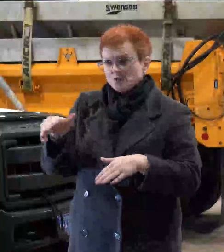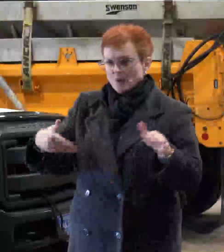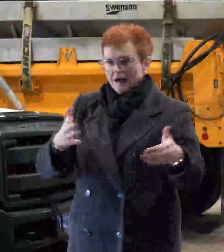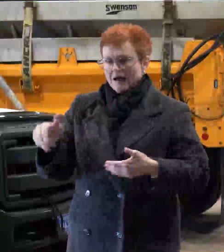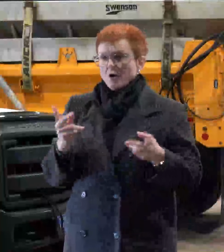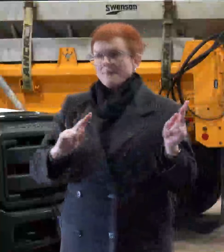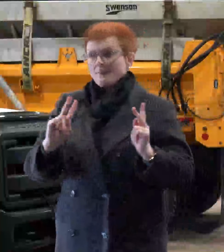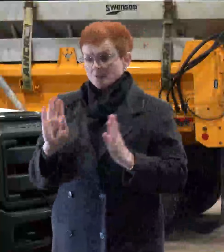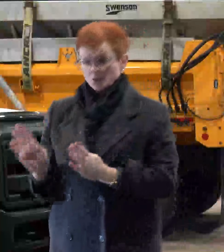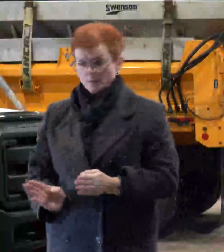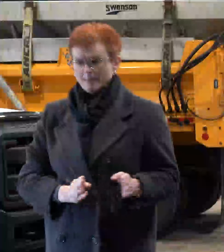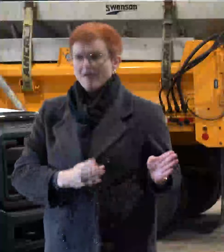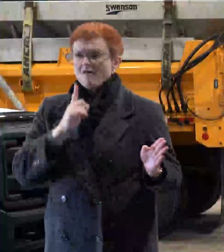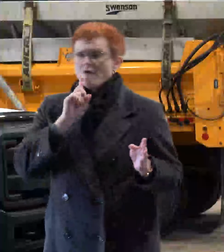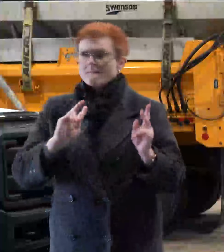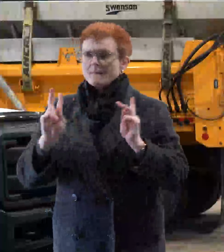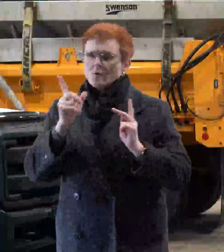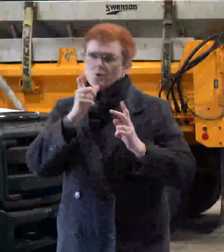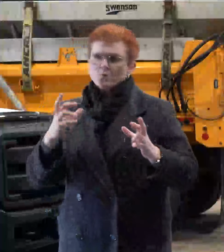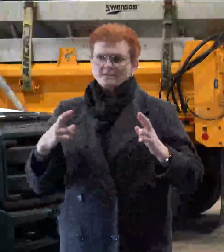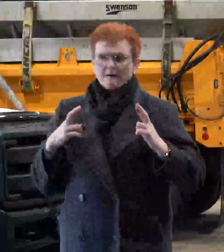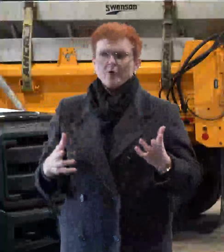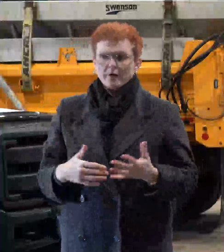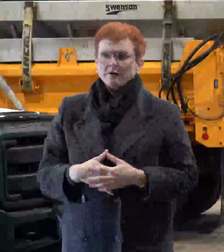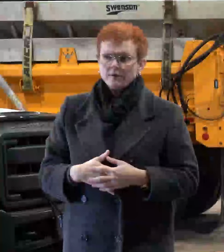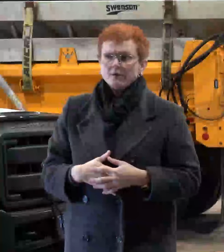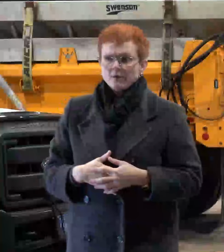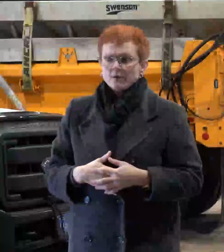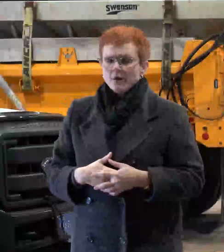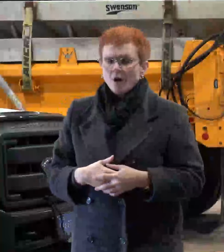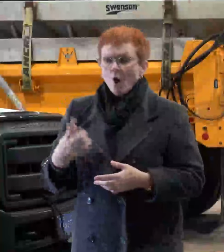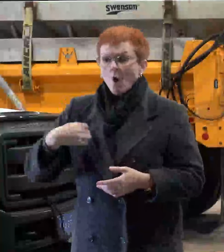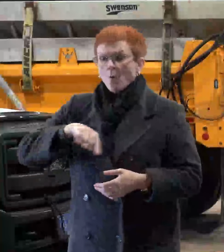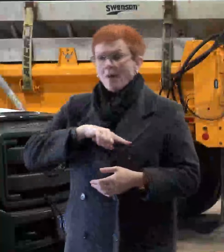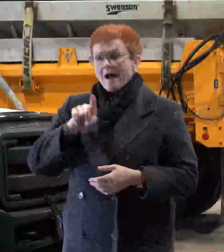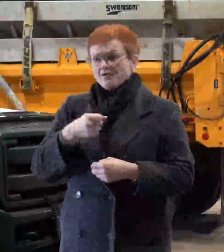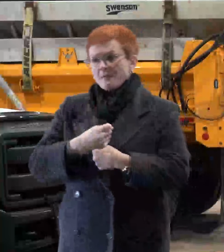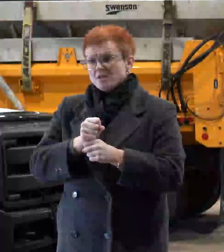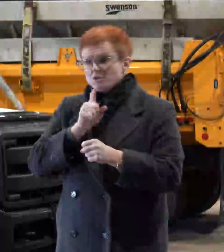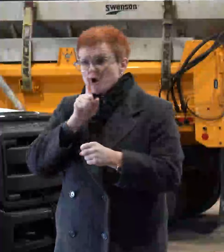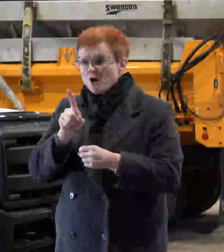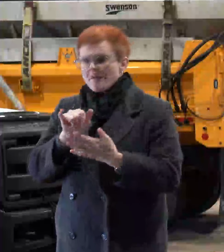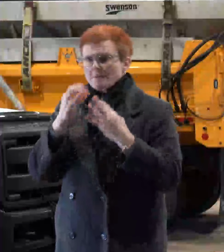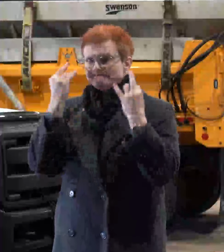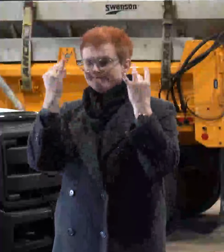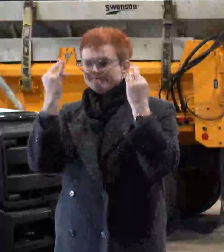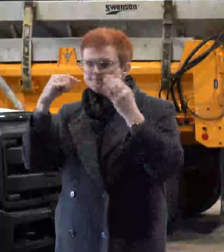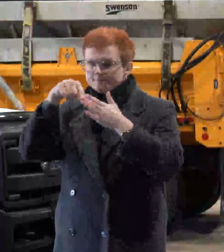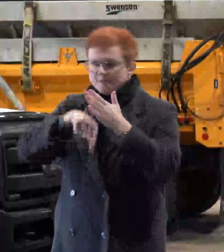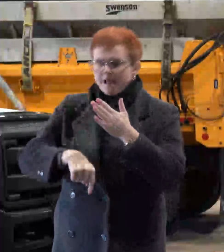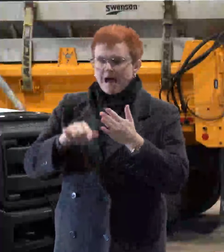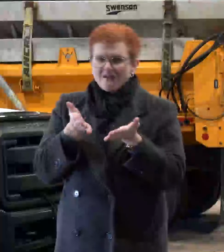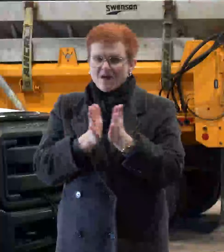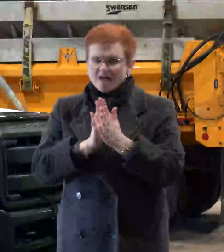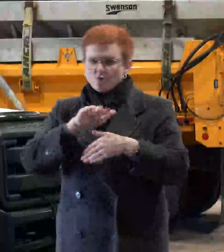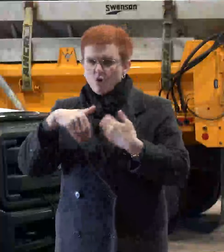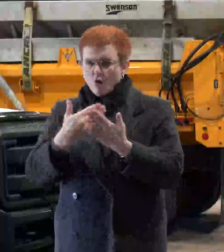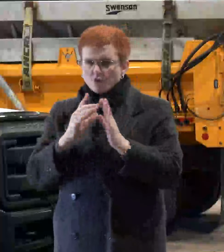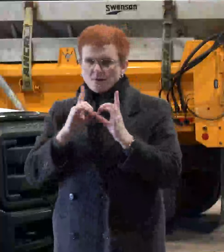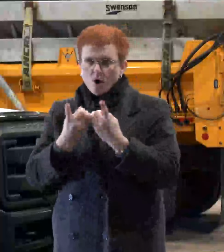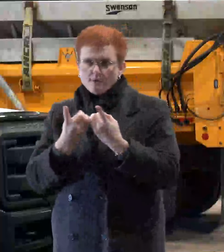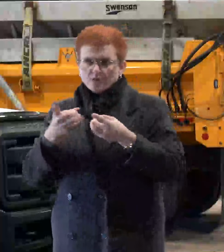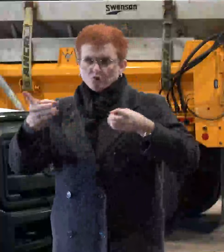folks to be prepared for people that are retiring. And we just have to make sure that we think that through. And that's why I've asked all the department directors